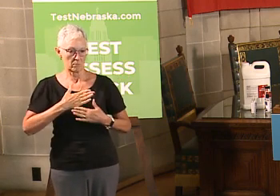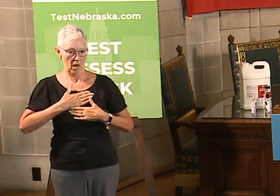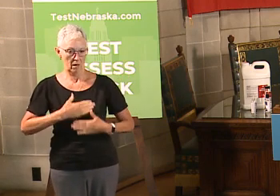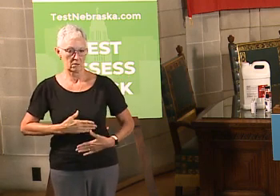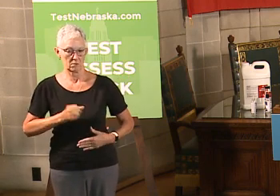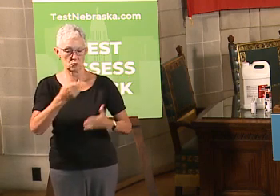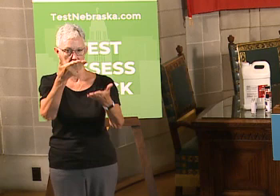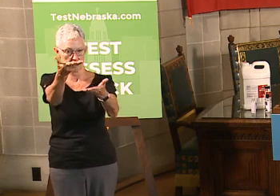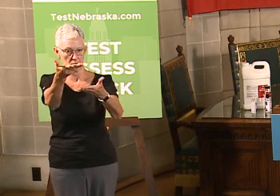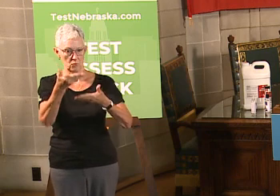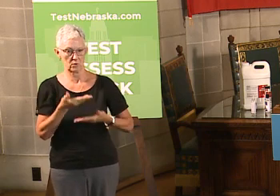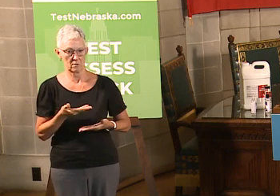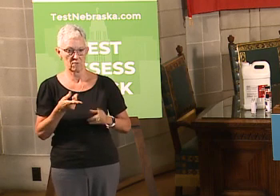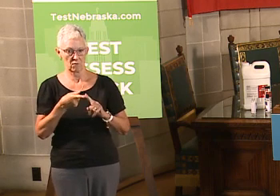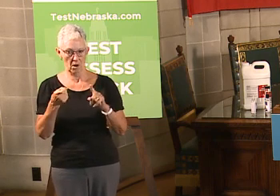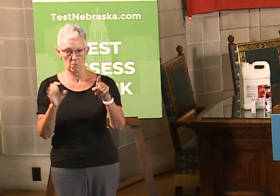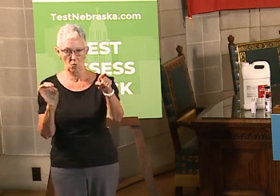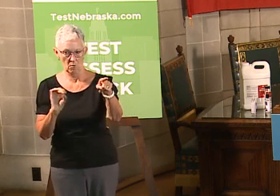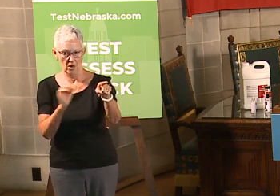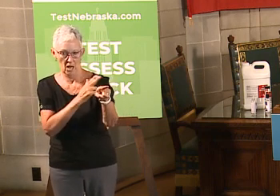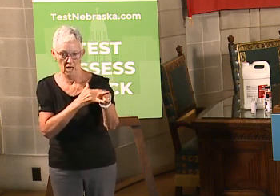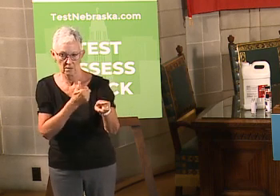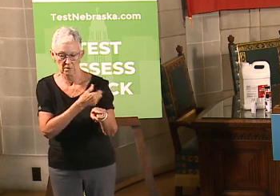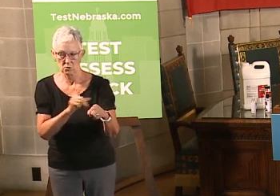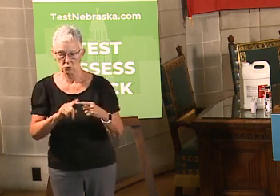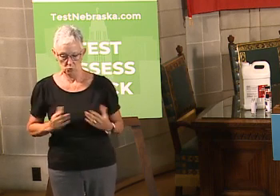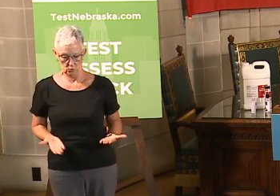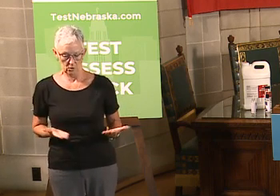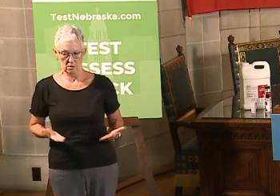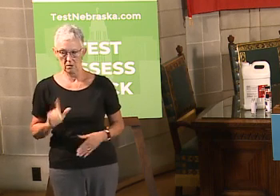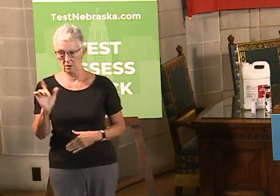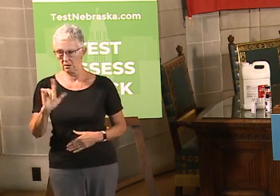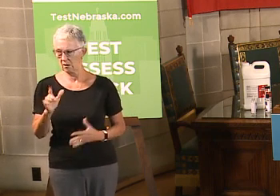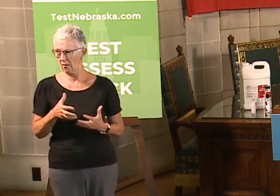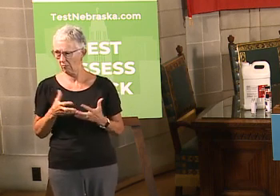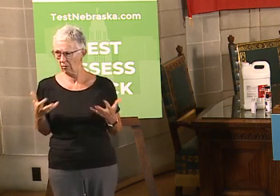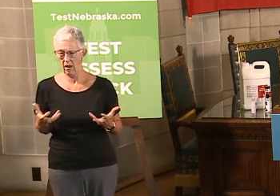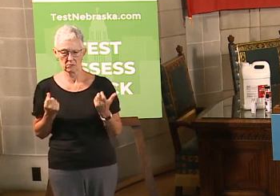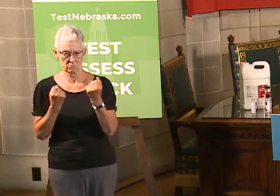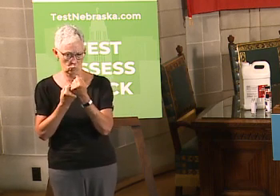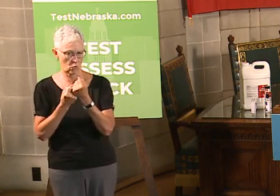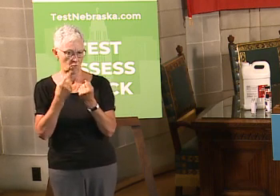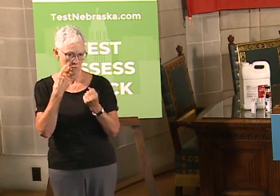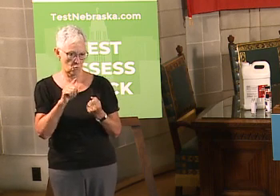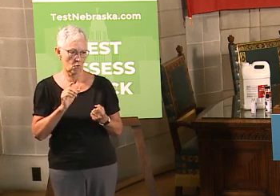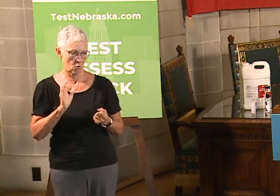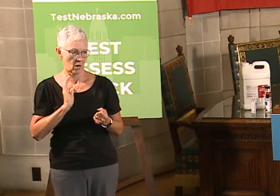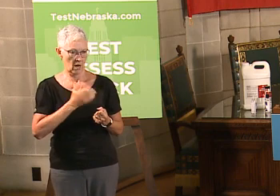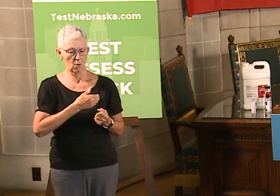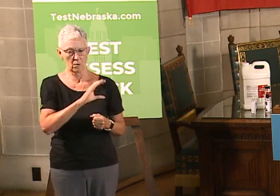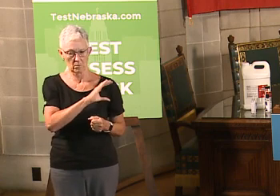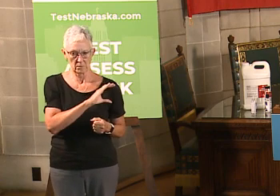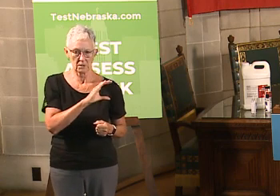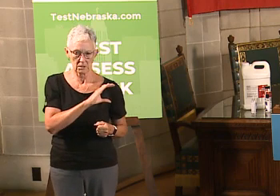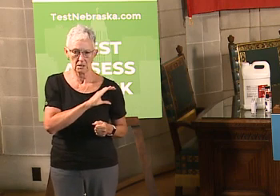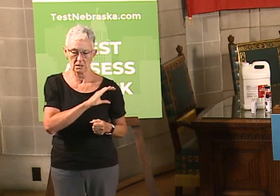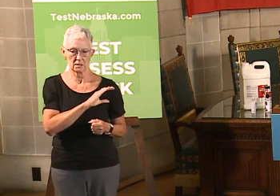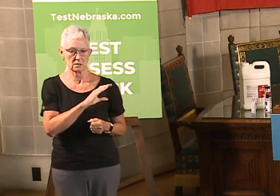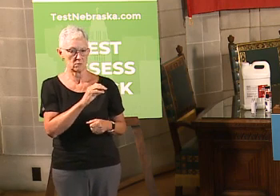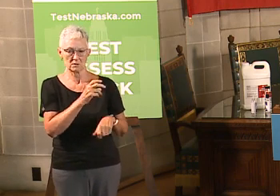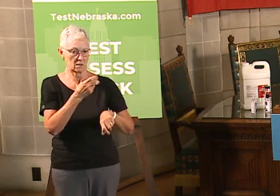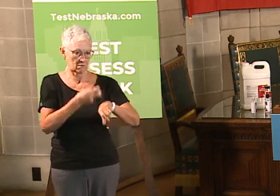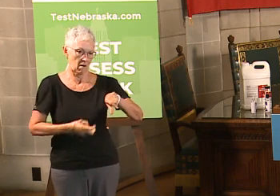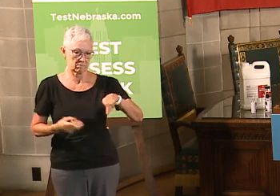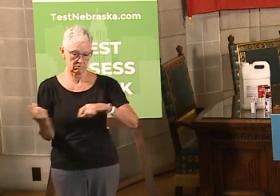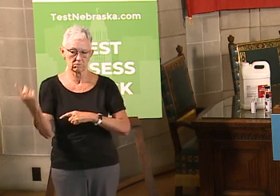appreciate everybody's great show of support there for law enforcement and for the Herrera family. It was a very, very tough day, obviously, for the Herrera family. We really